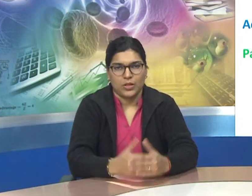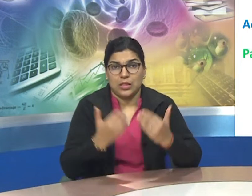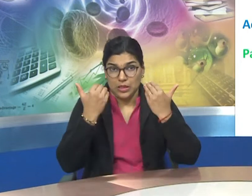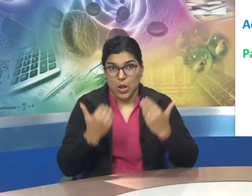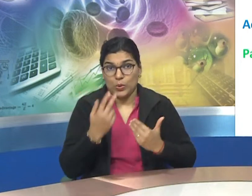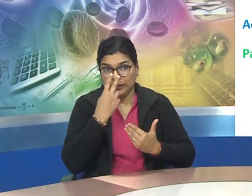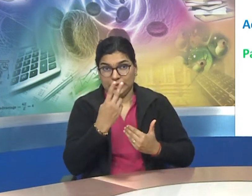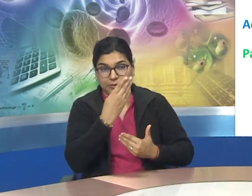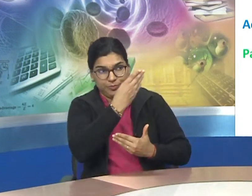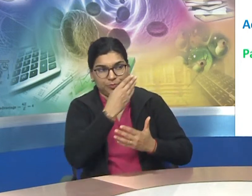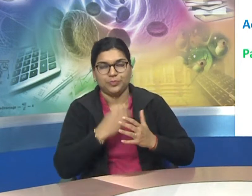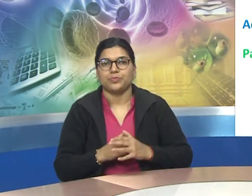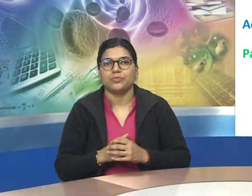active and passive voice.